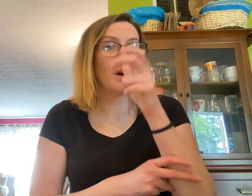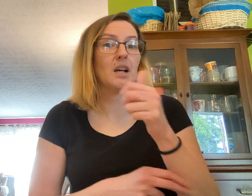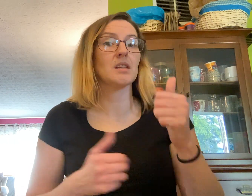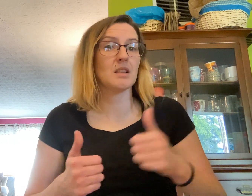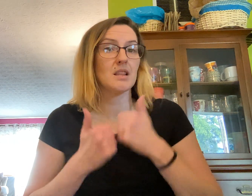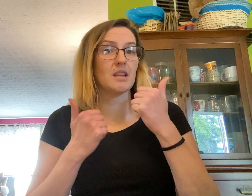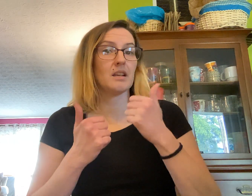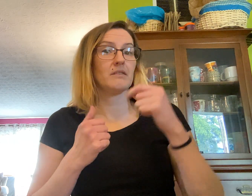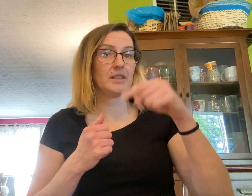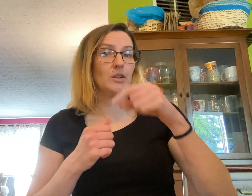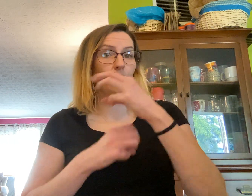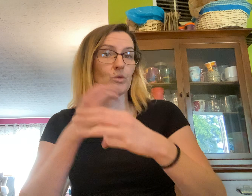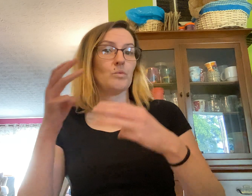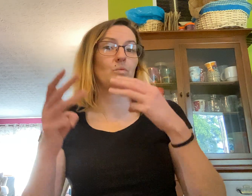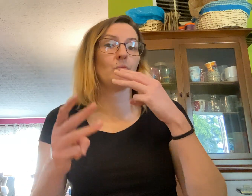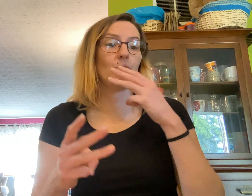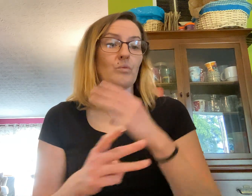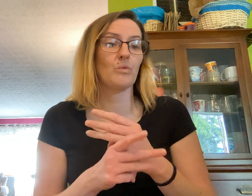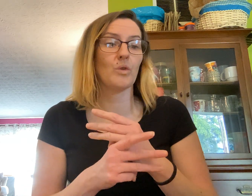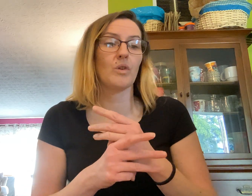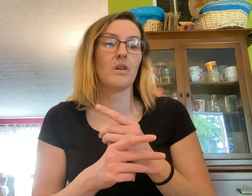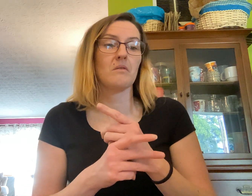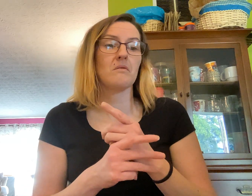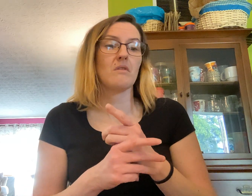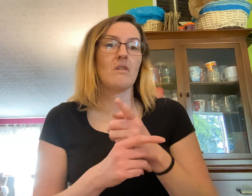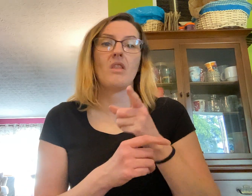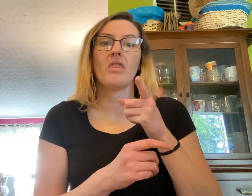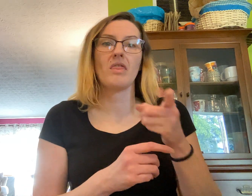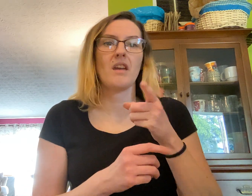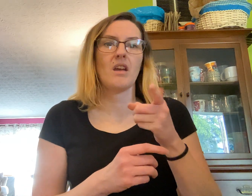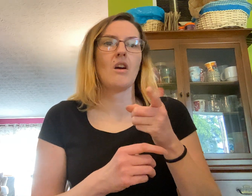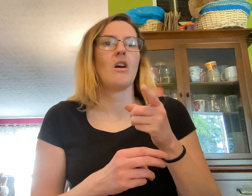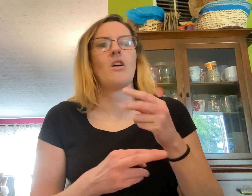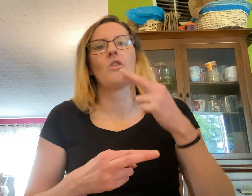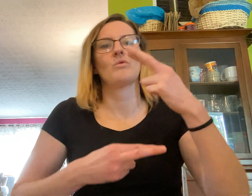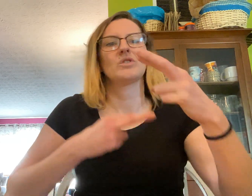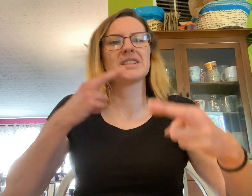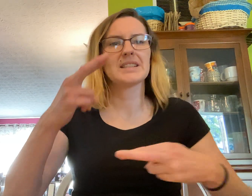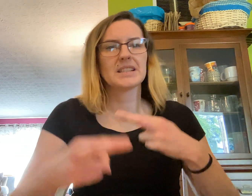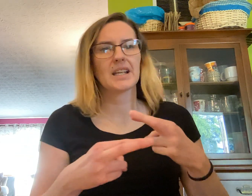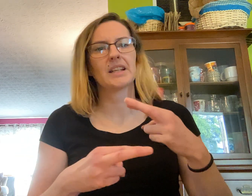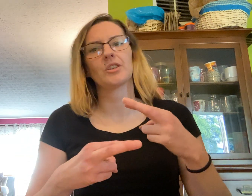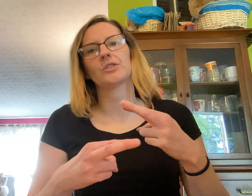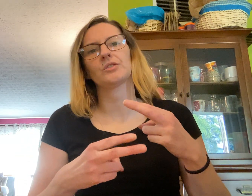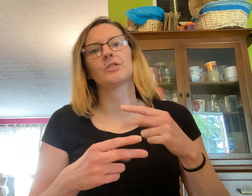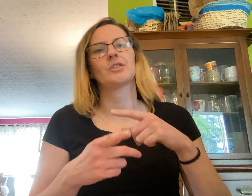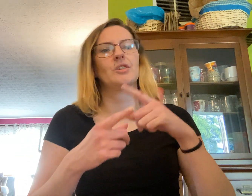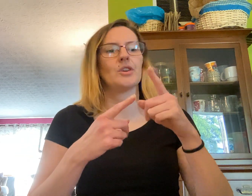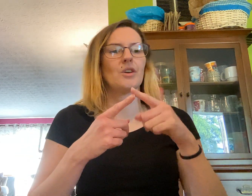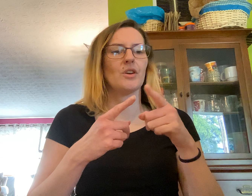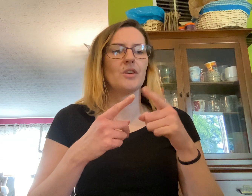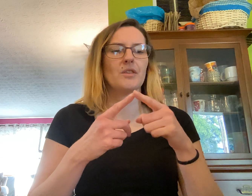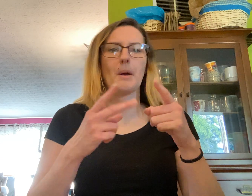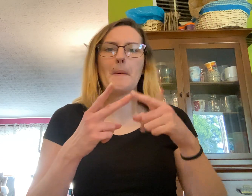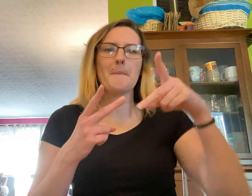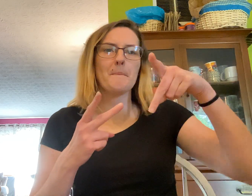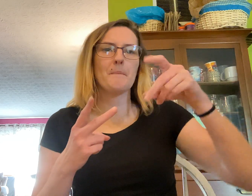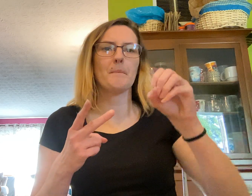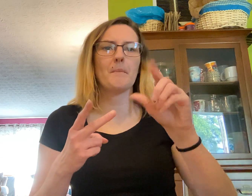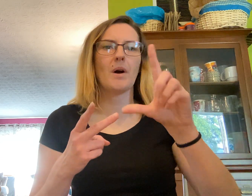the pollinators, they are the recyclers of our world, and they create healthy soils that